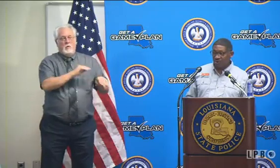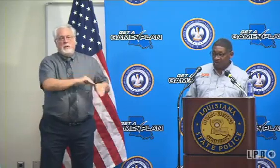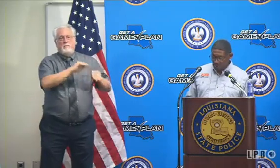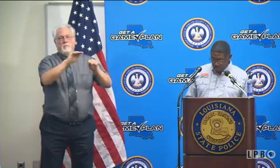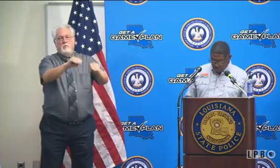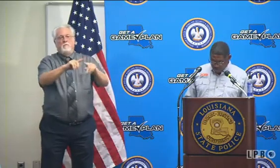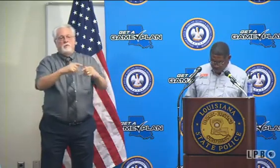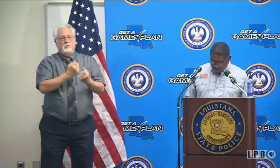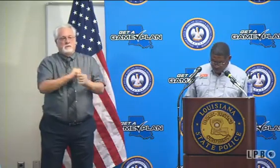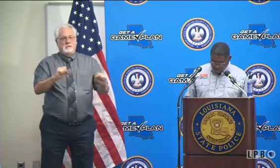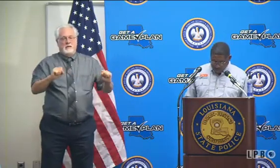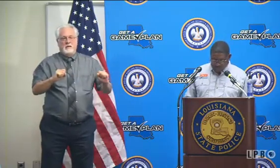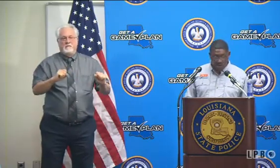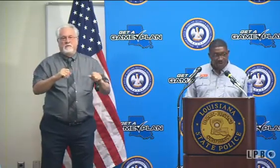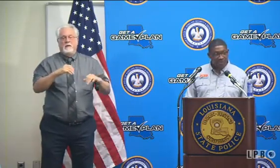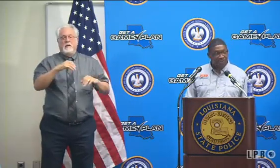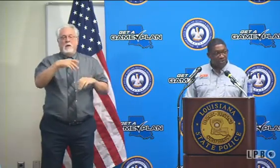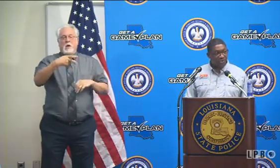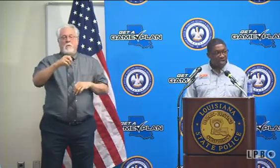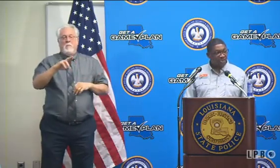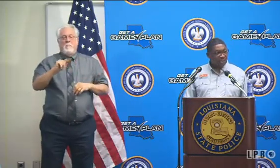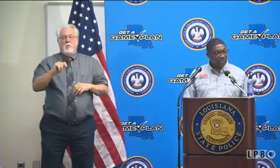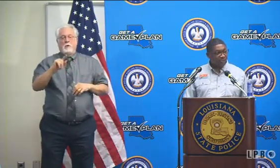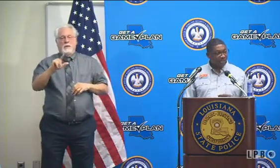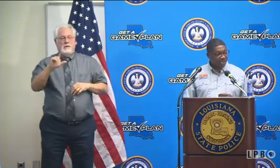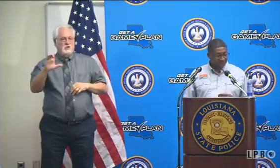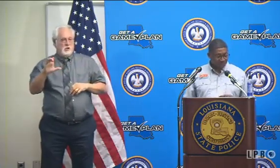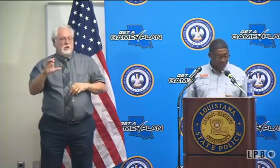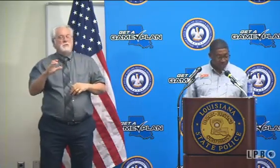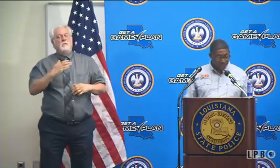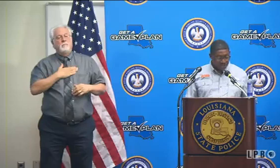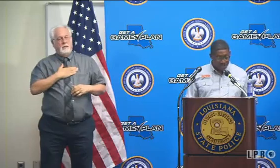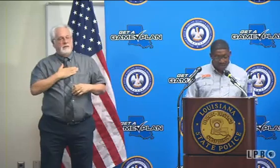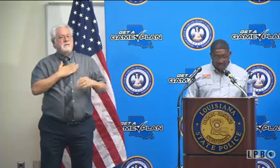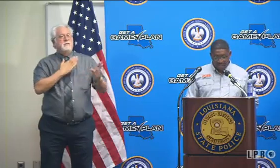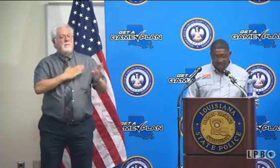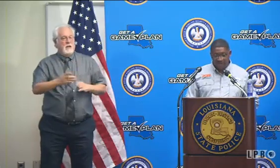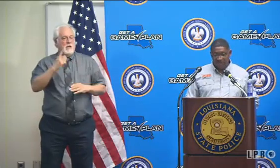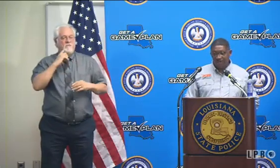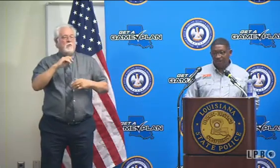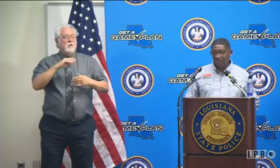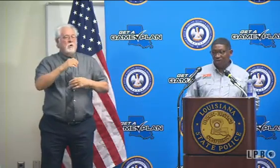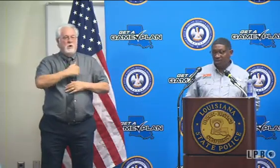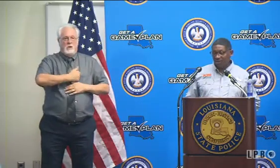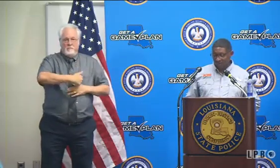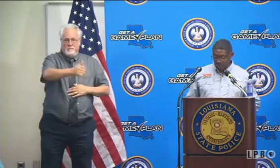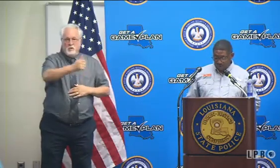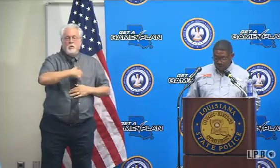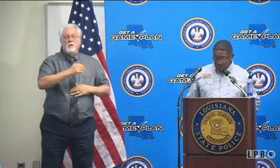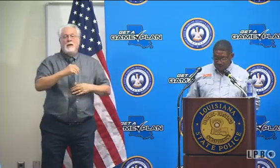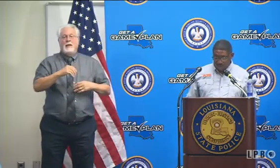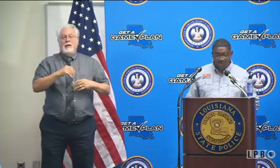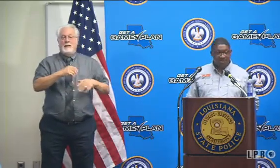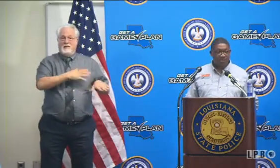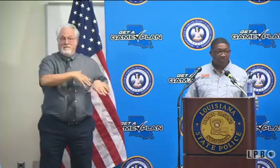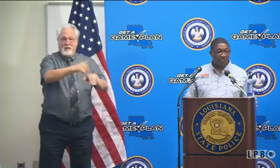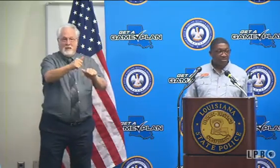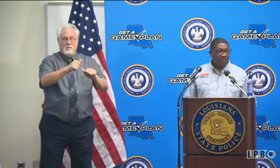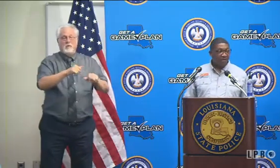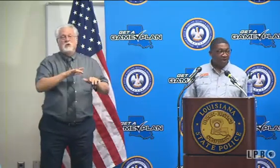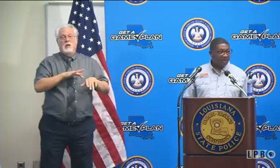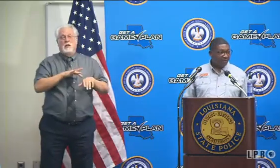to safe harbor at the Port of Lake Charles, and so please plan for your commute and your evacuation and leave as early as